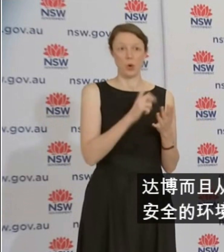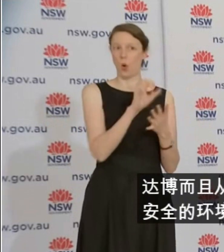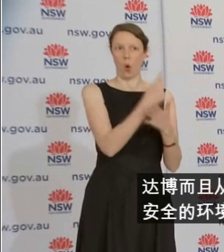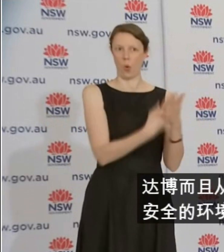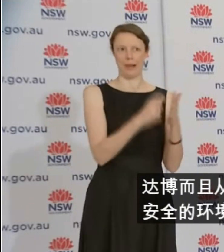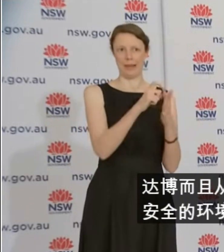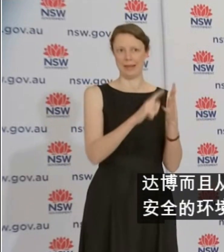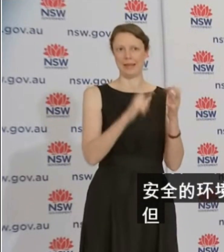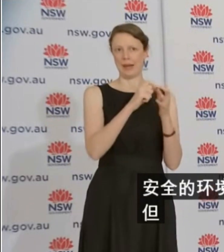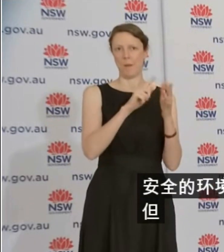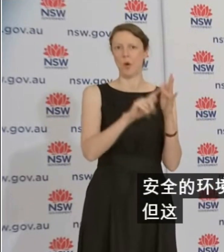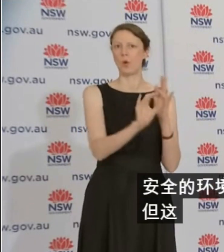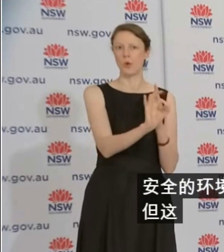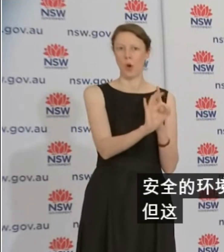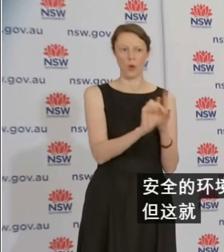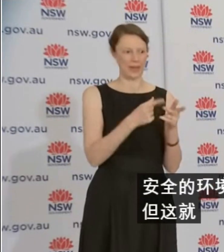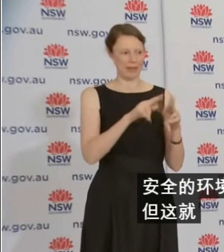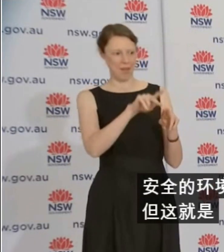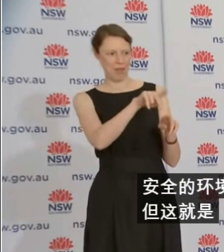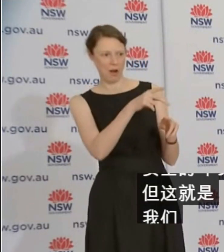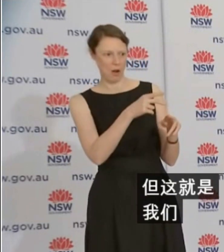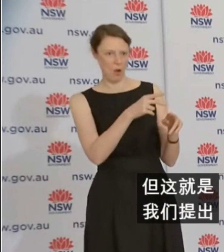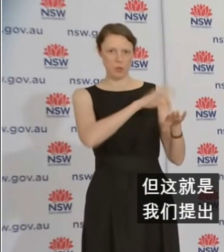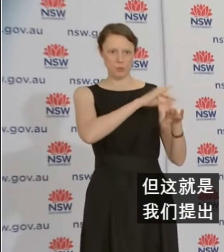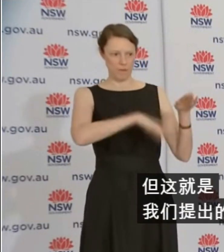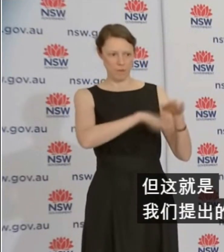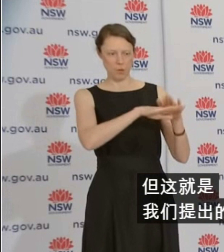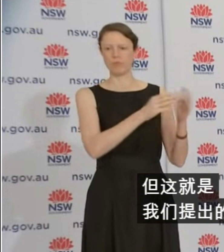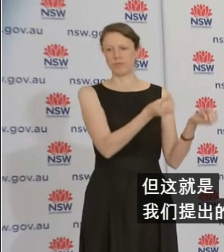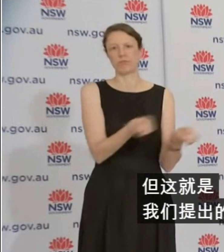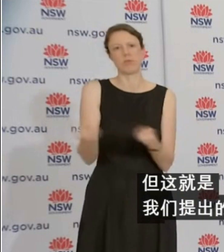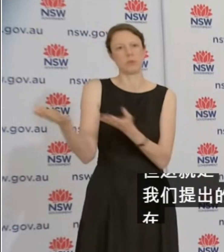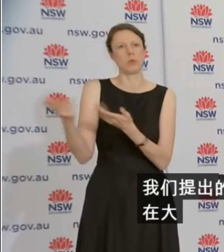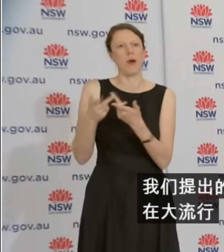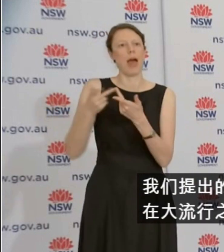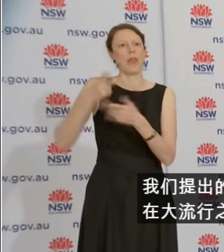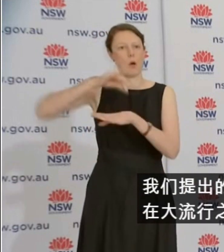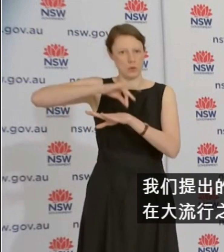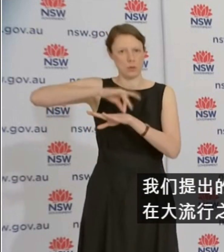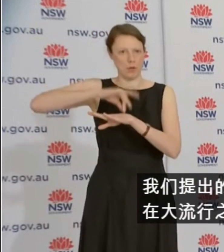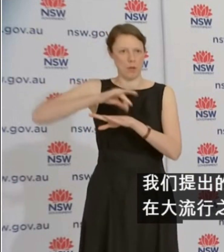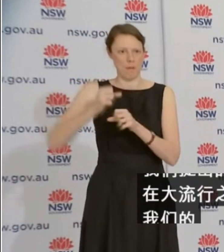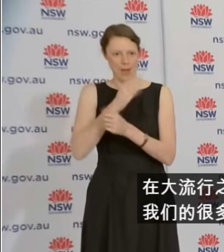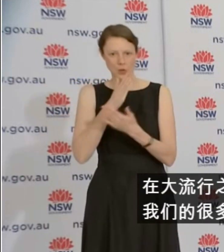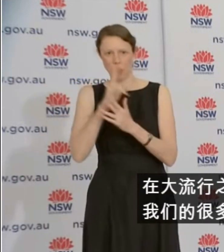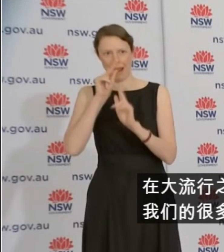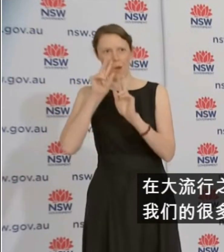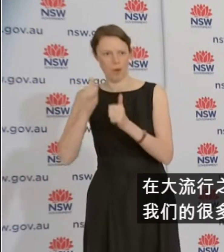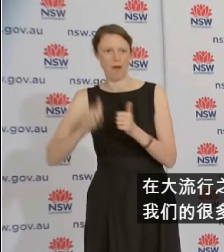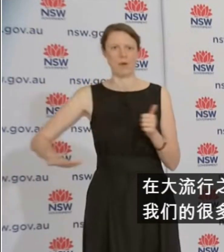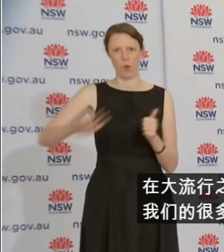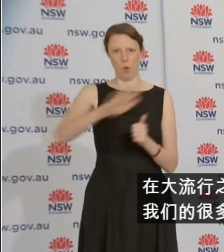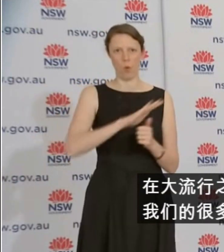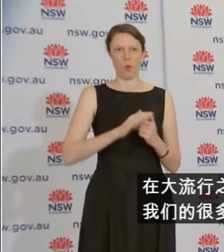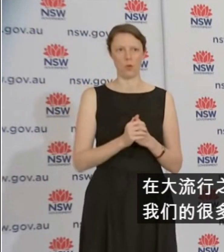safe environment and to a hospital that has the resources. But that's the reality. We live that reality even outside of the pandemic. You know, a lot of our services